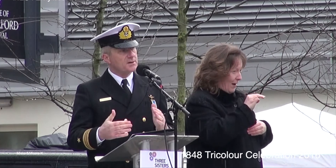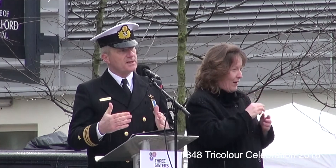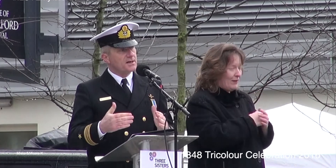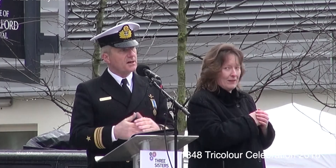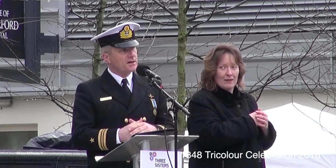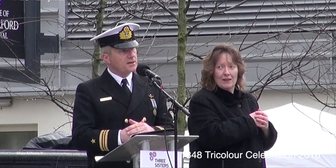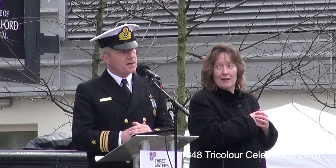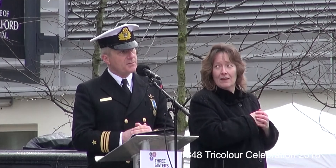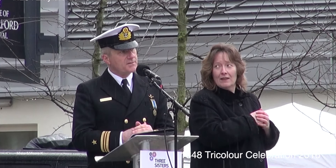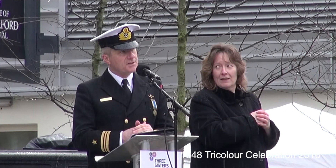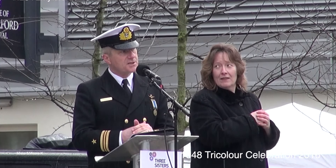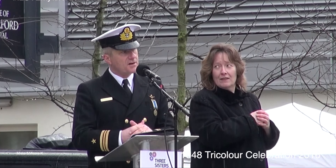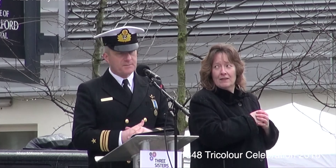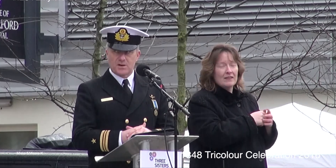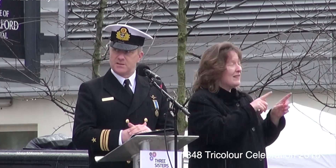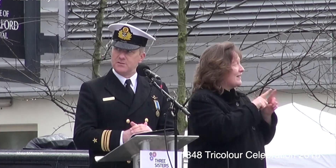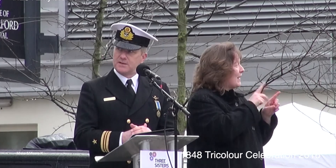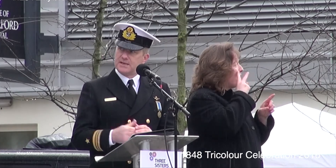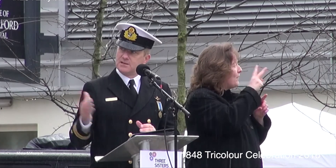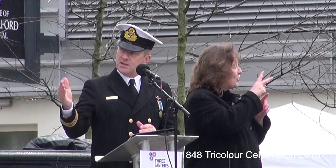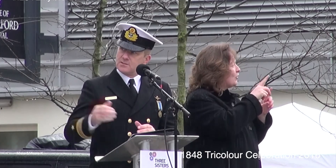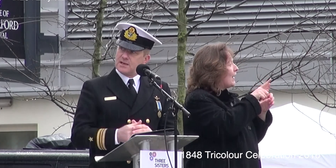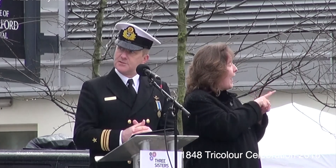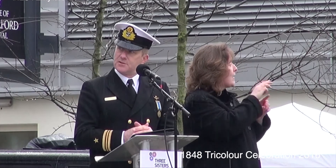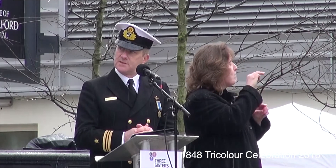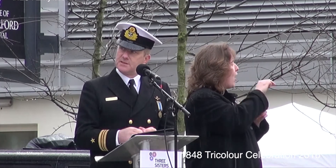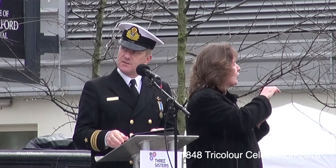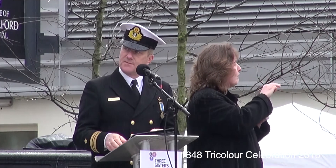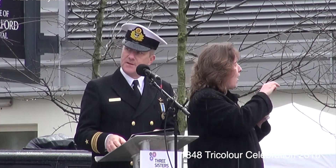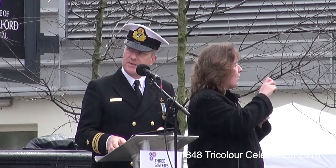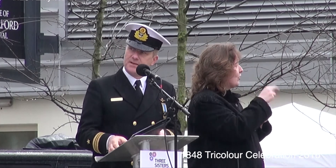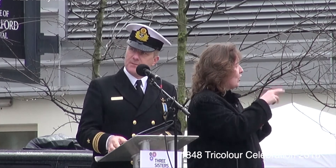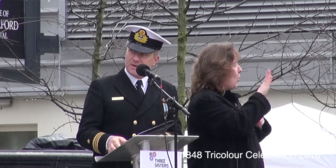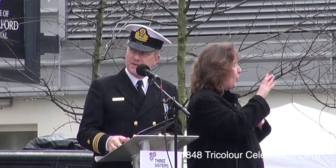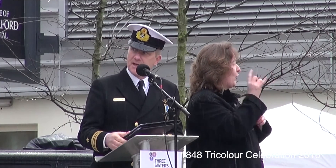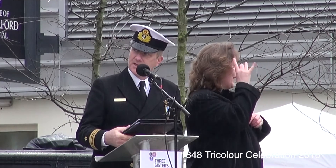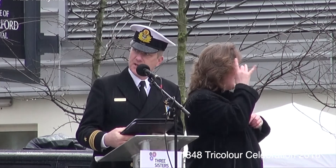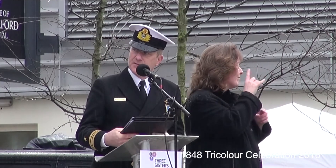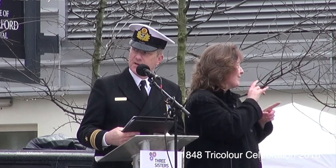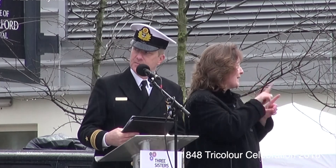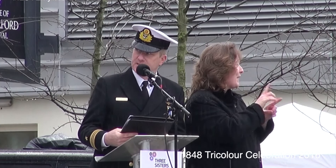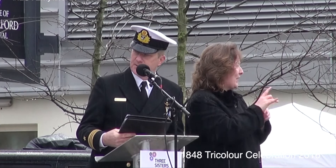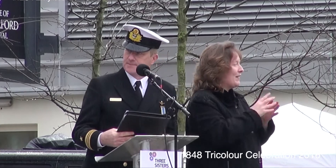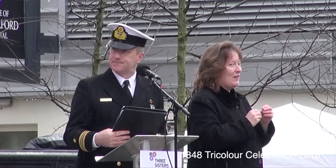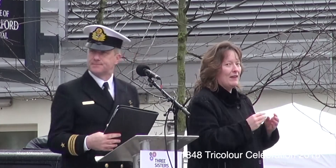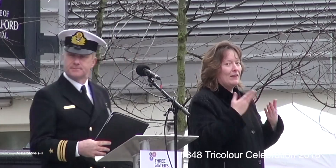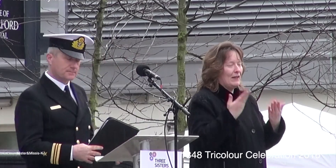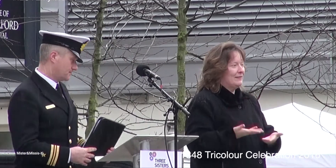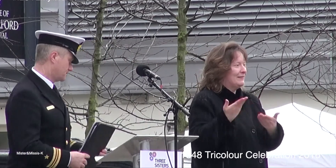quite similarly on a line with a vision of Martin Luther King. So I'll hand you over to Dr. Phil Brennan and the Island of Ireland Peace